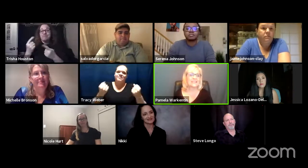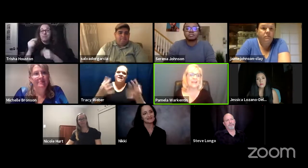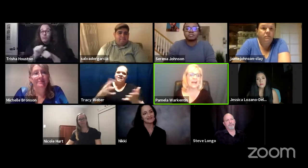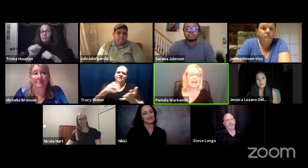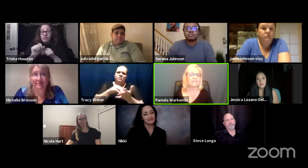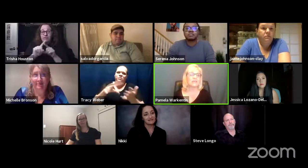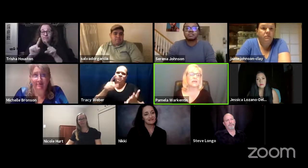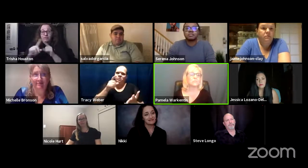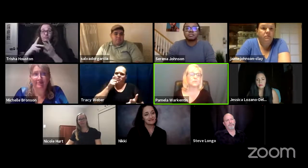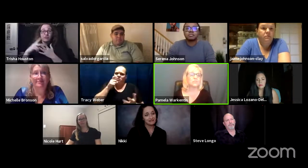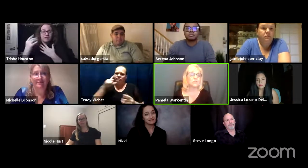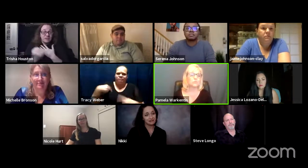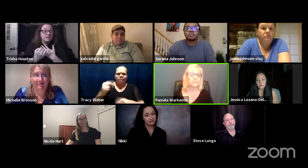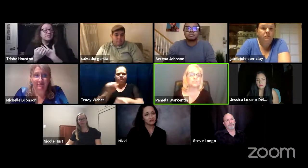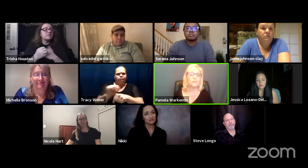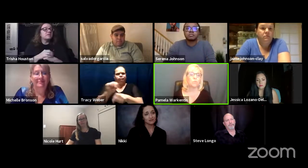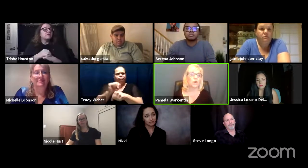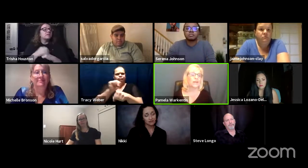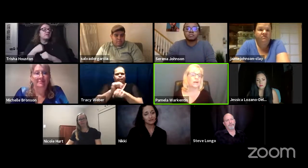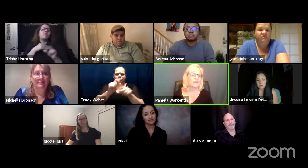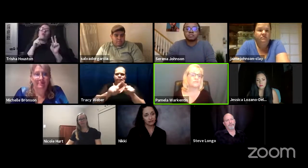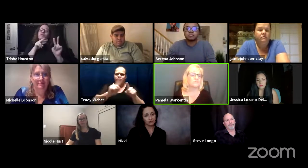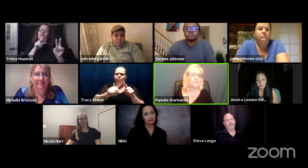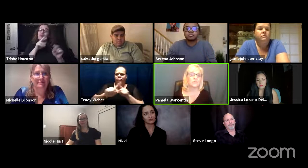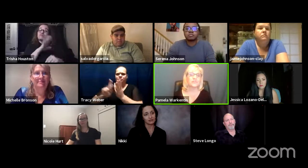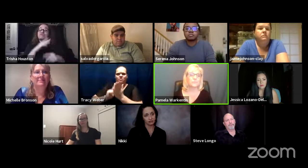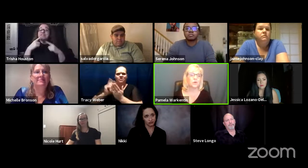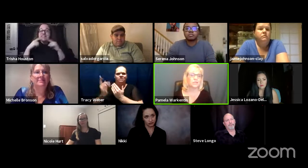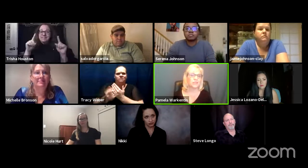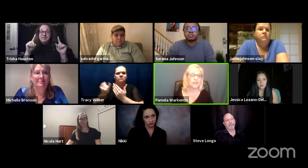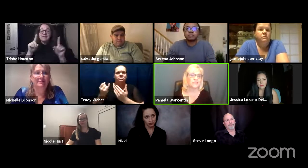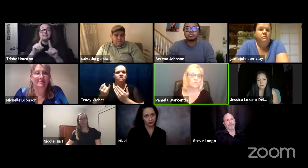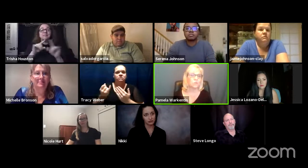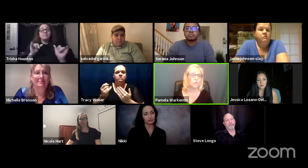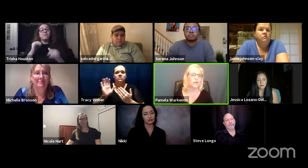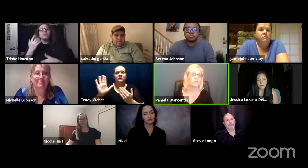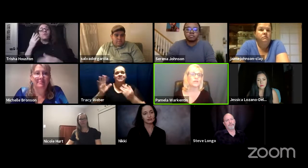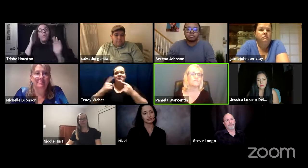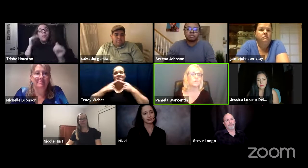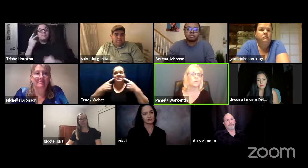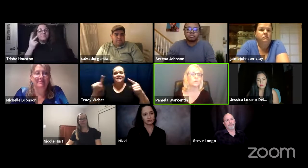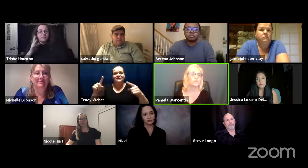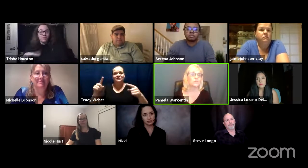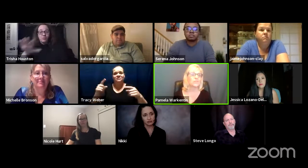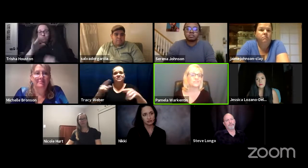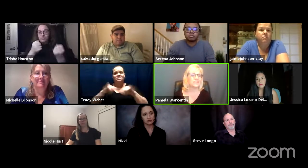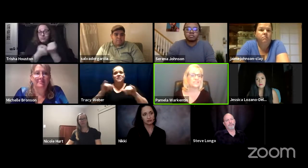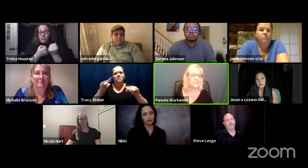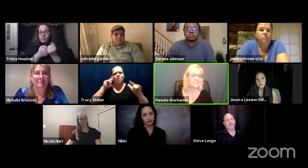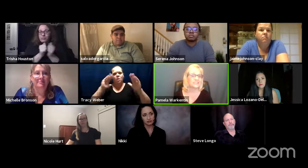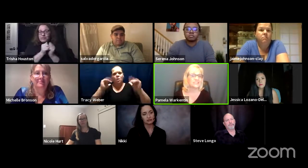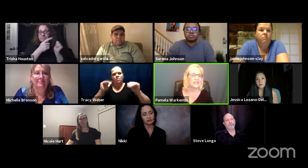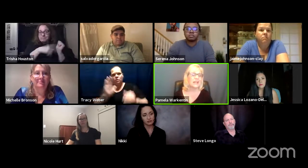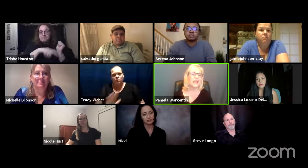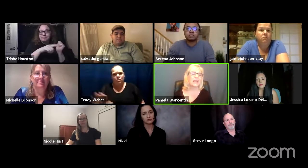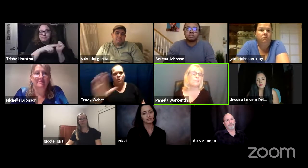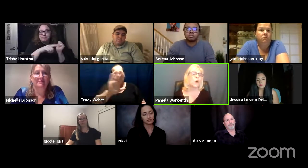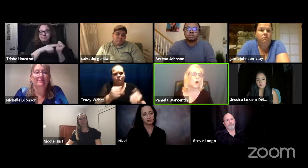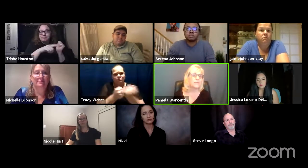lastly, I have a number of students who have been working on various projects. We are looking forward to their successes, and I'm hoping